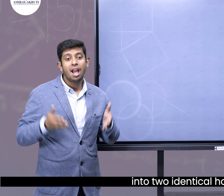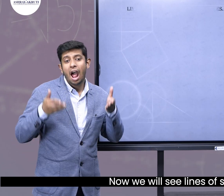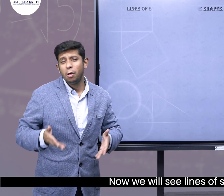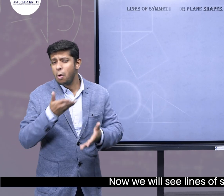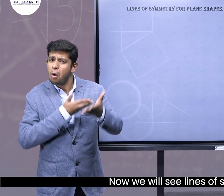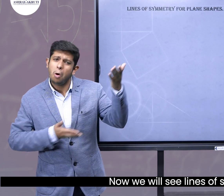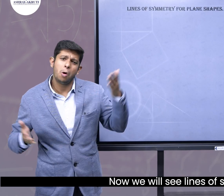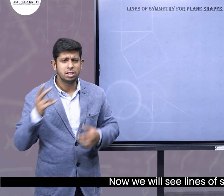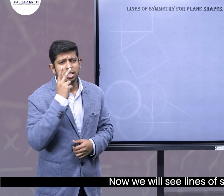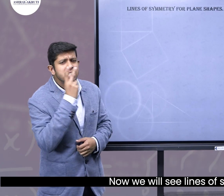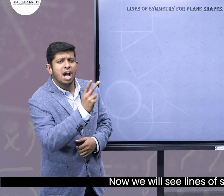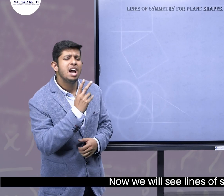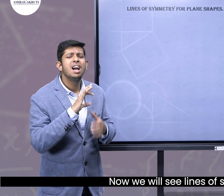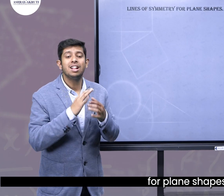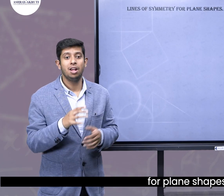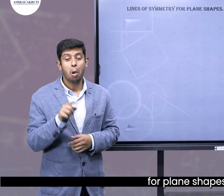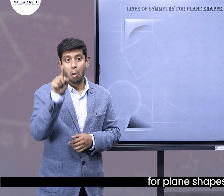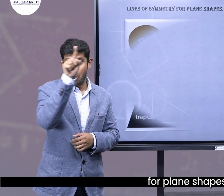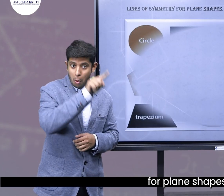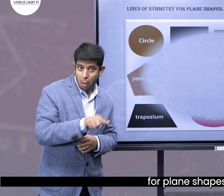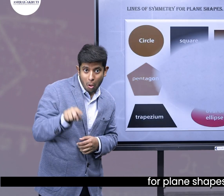Now we will see lines of symmetry for plane shapes.